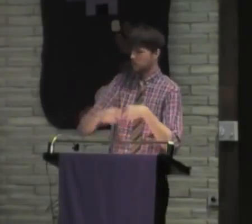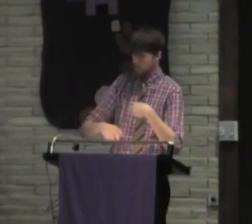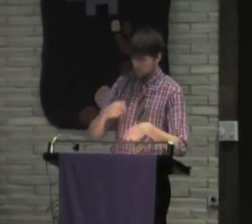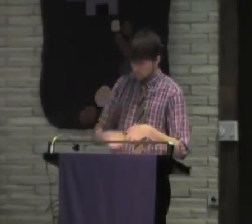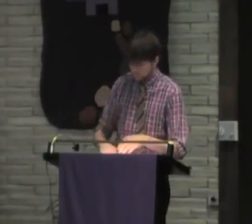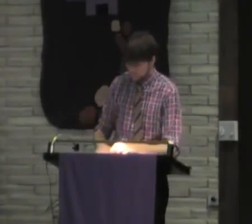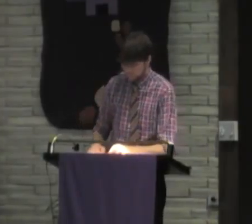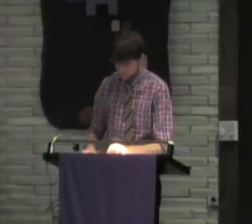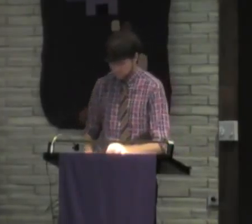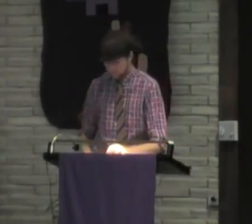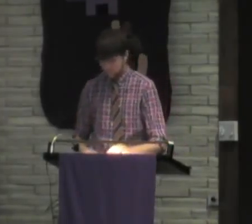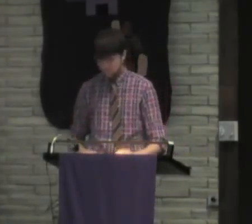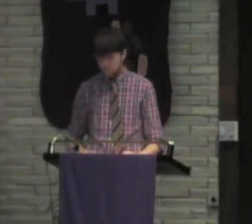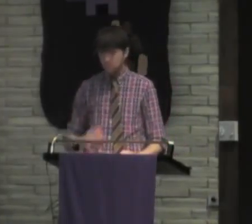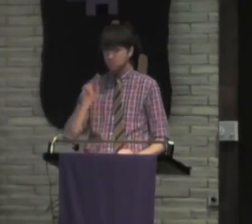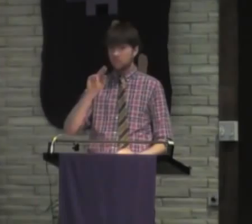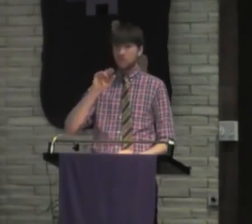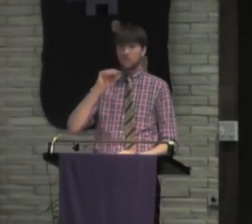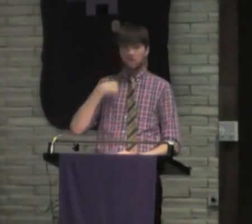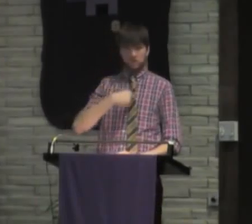that problem?